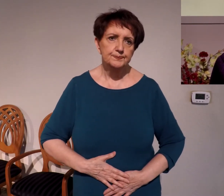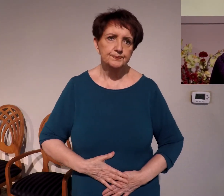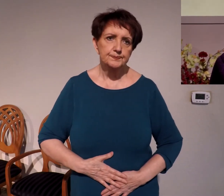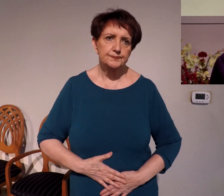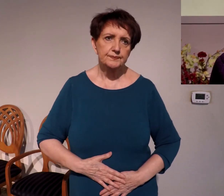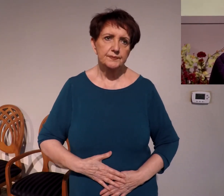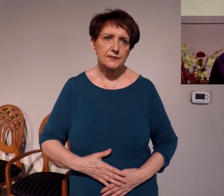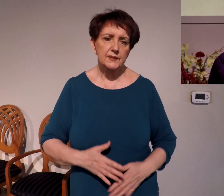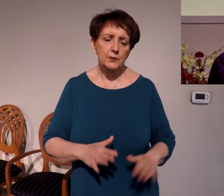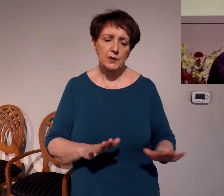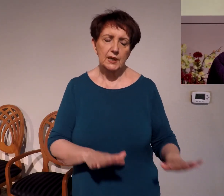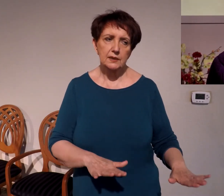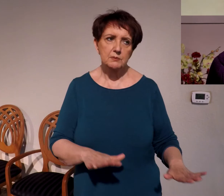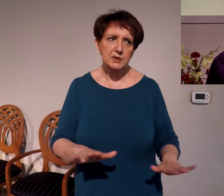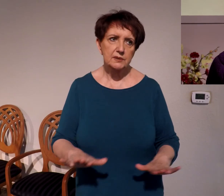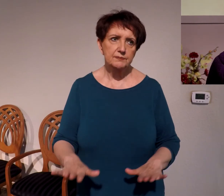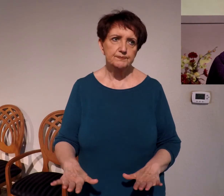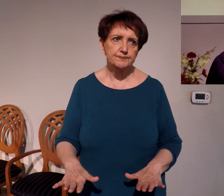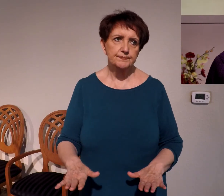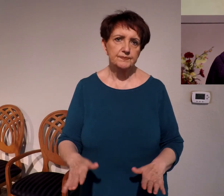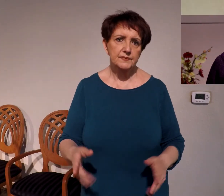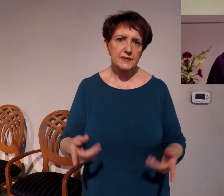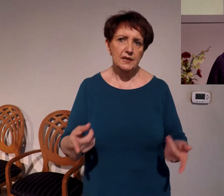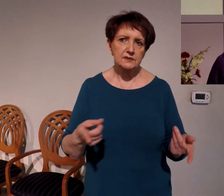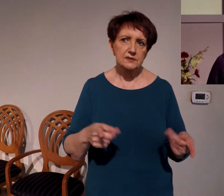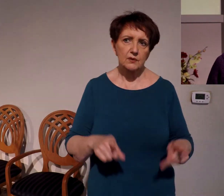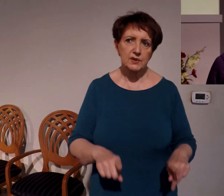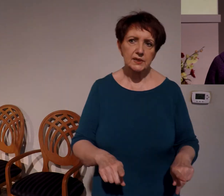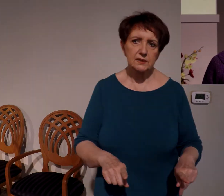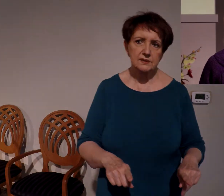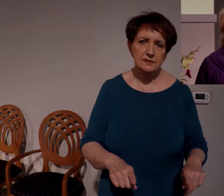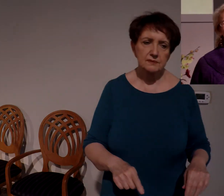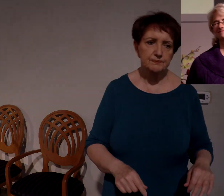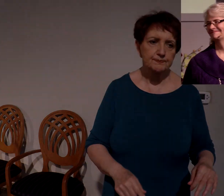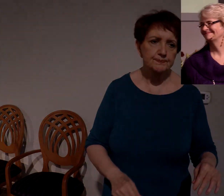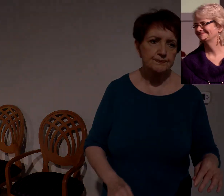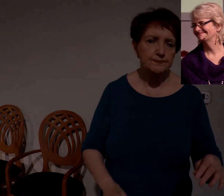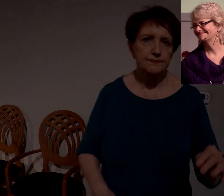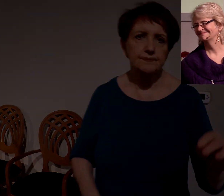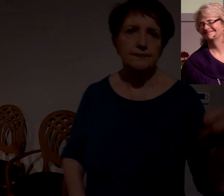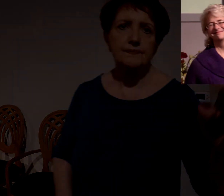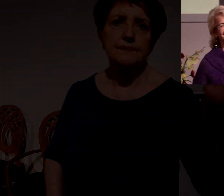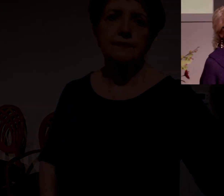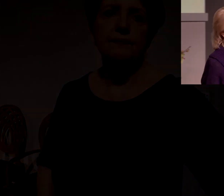And we let it be. And so it is.